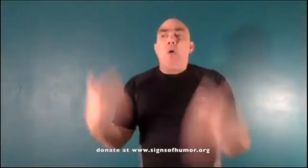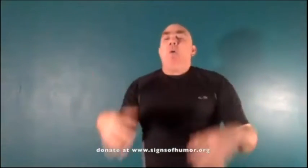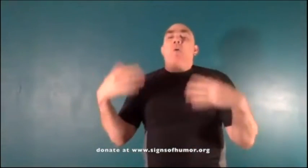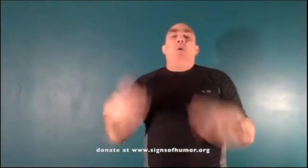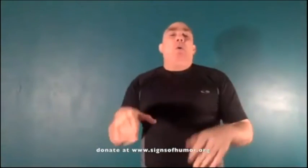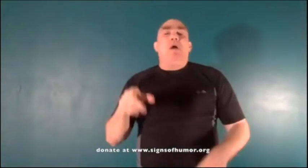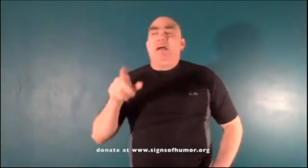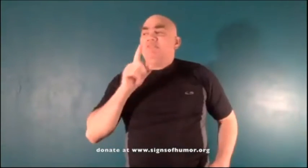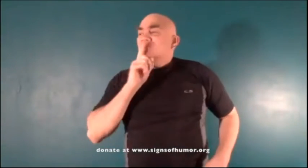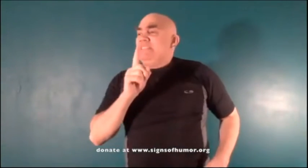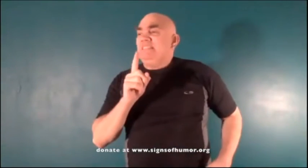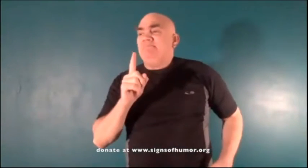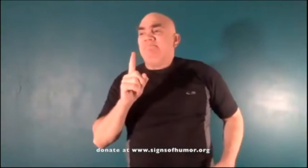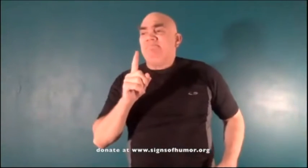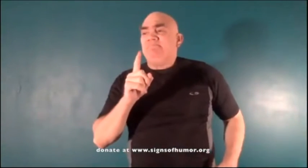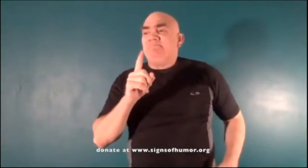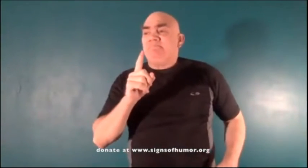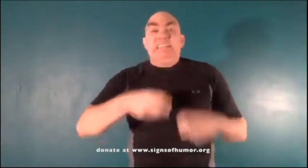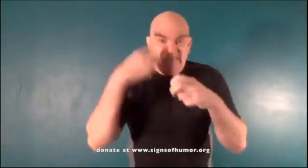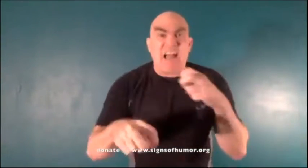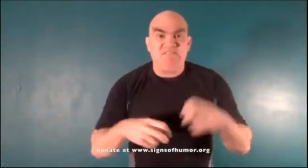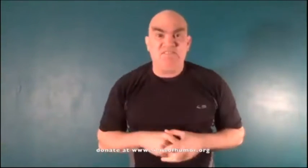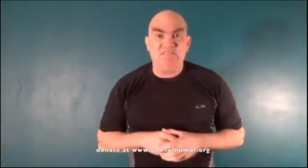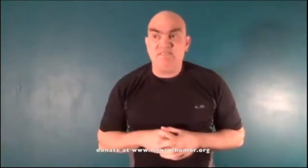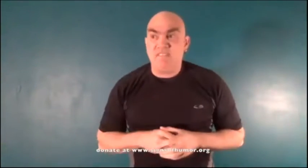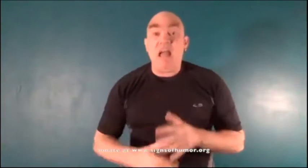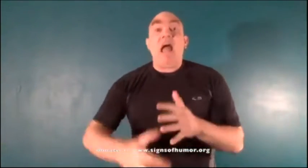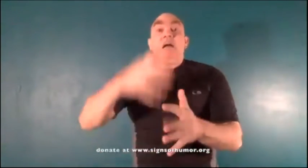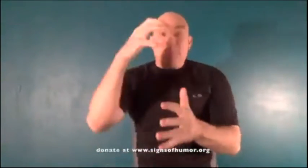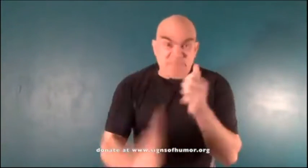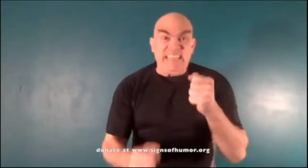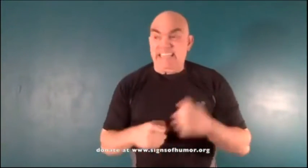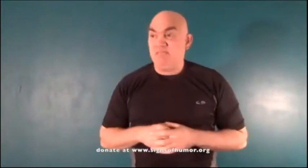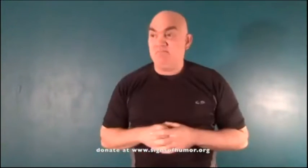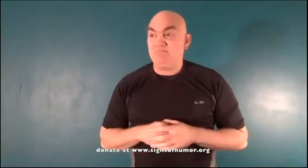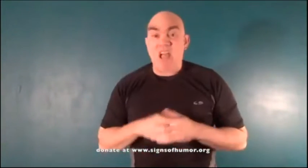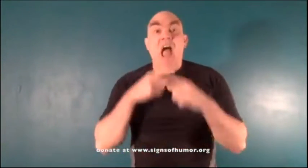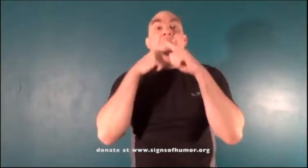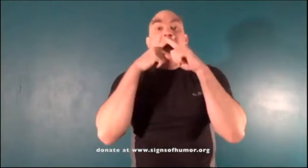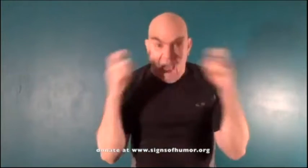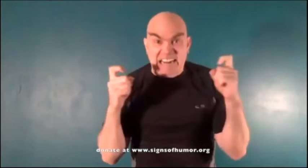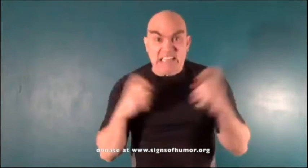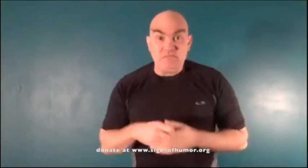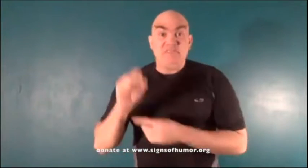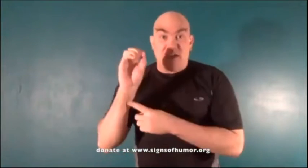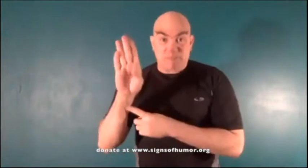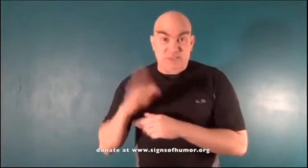this cat. This was one of those types of cats who was just a tough, bad,